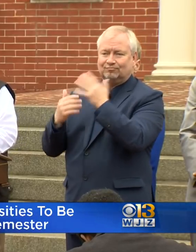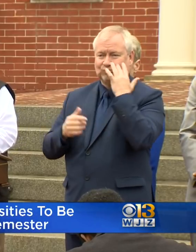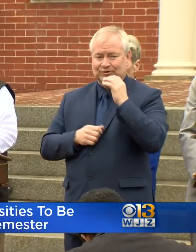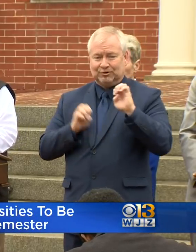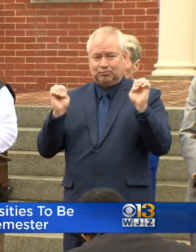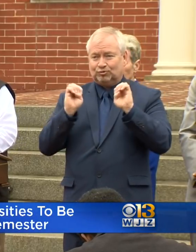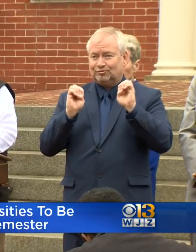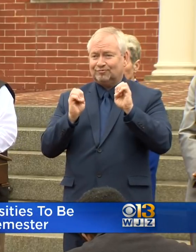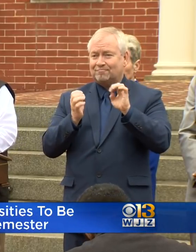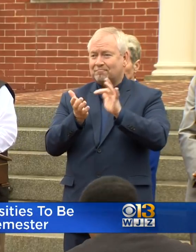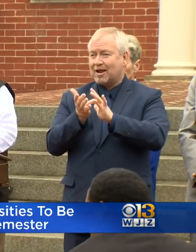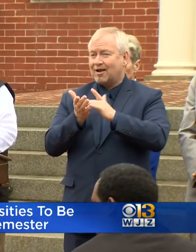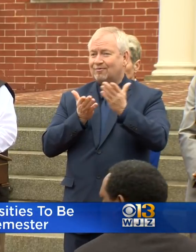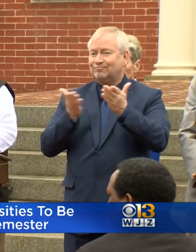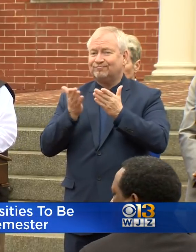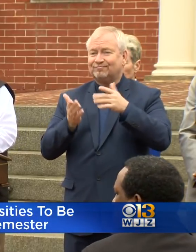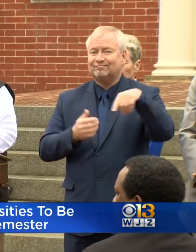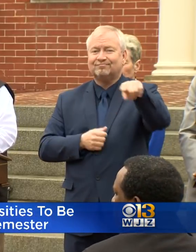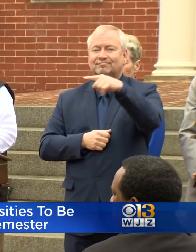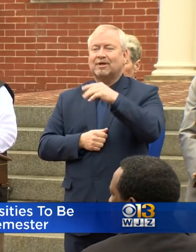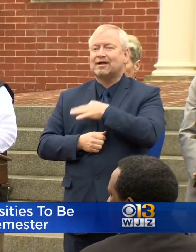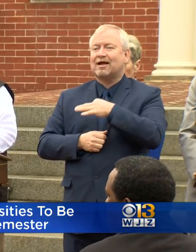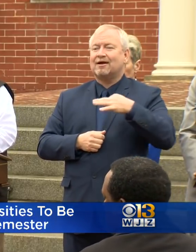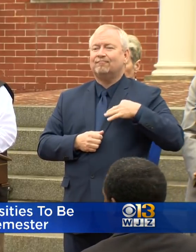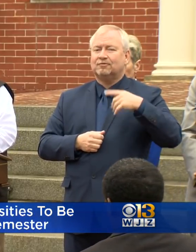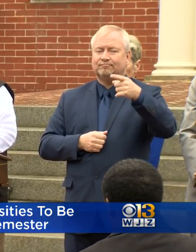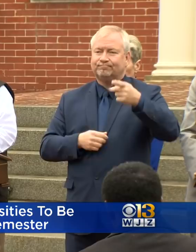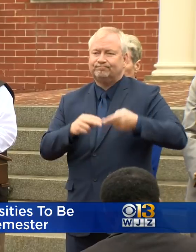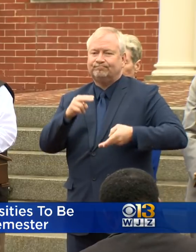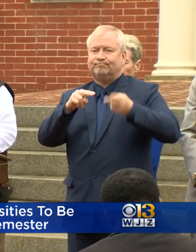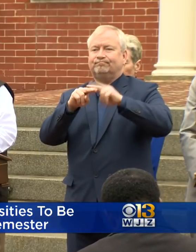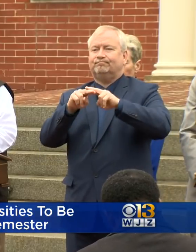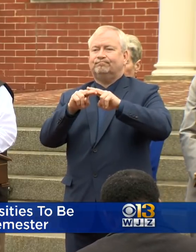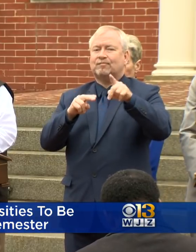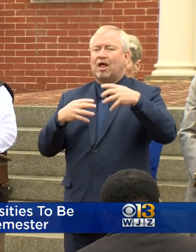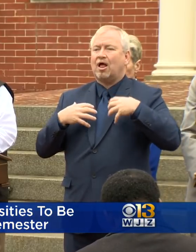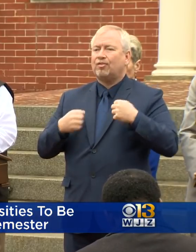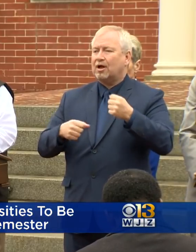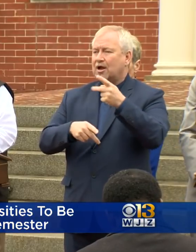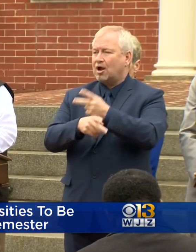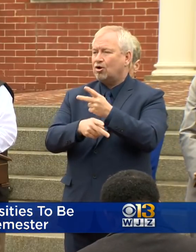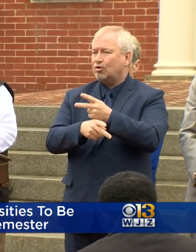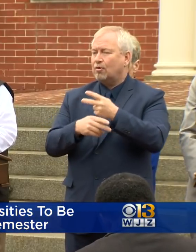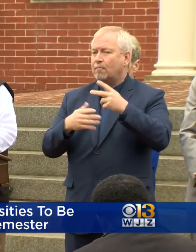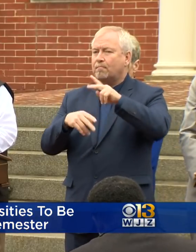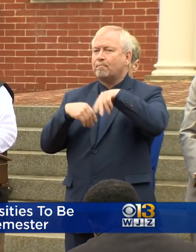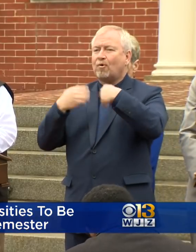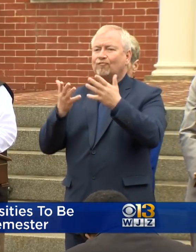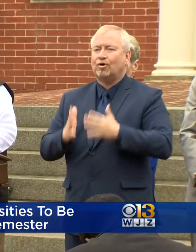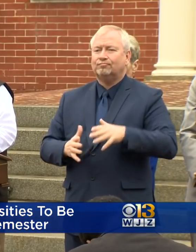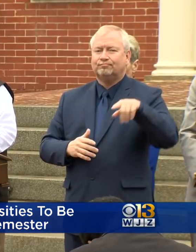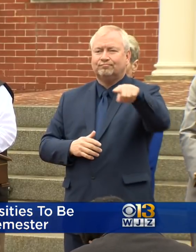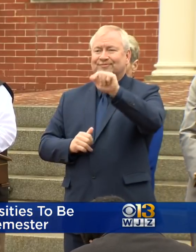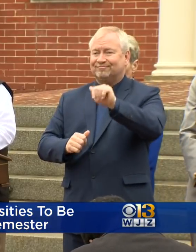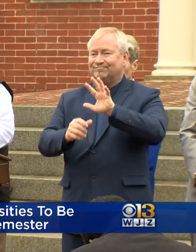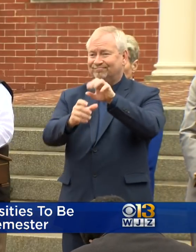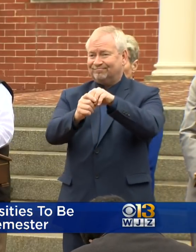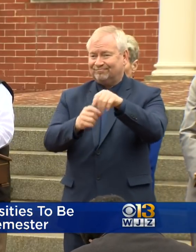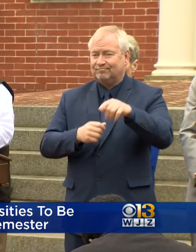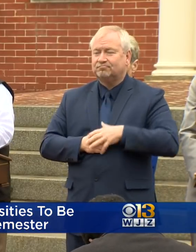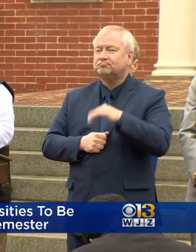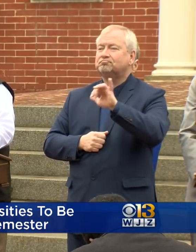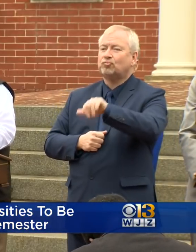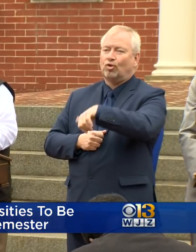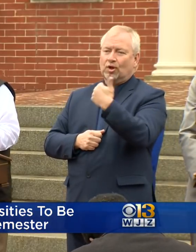personnel to augment other healthcare providers. I am issuing an executive order today allowing